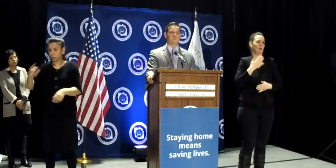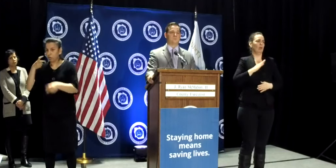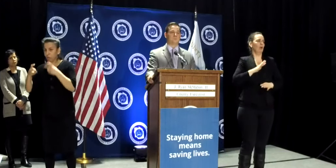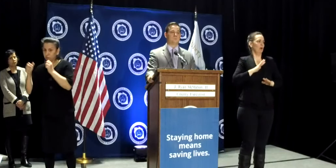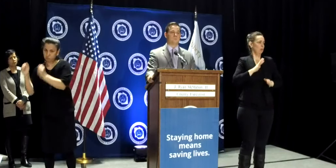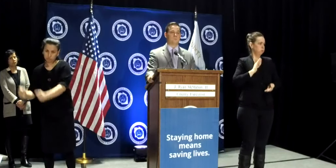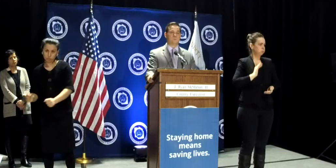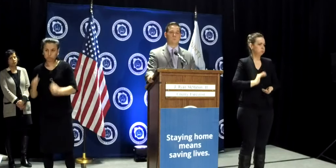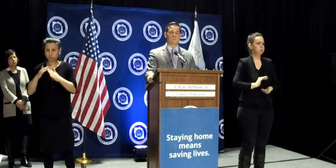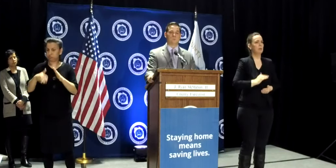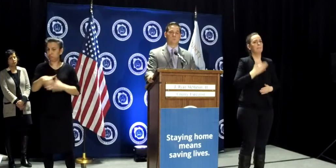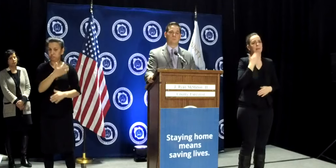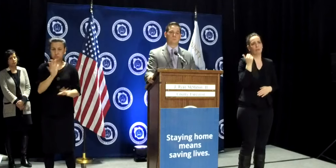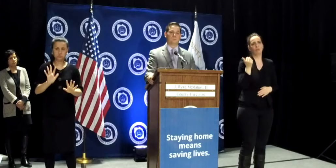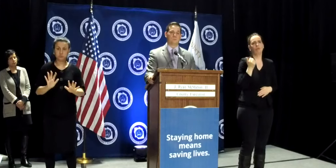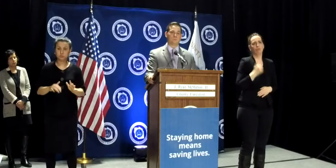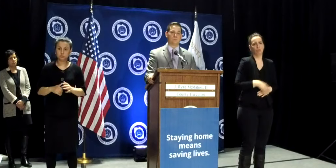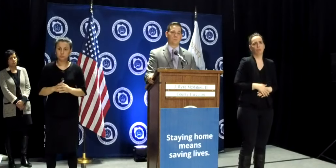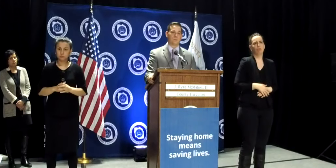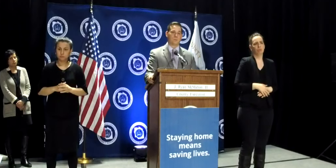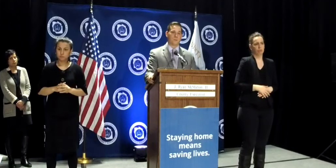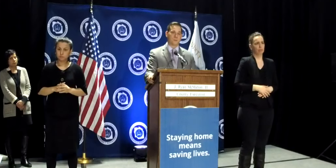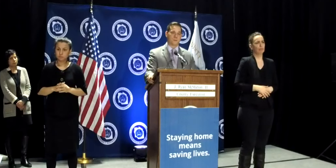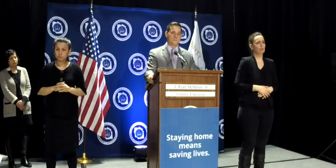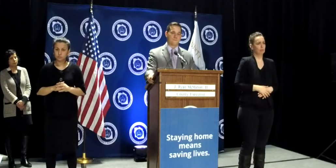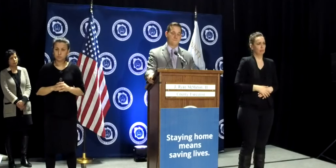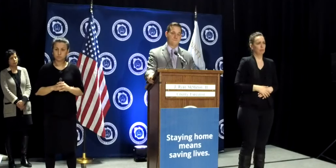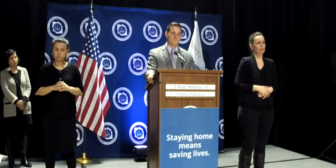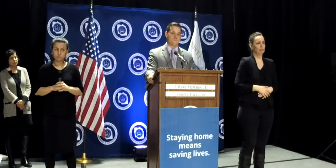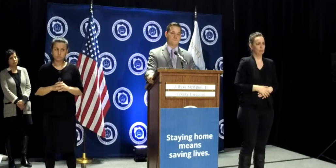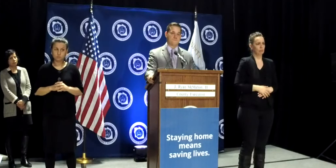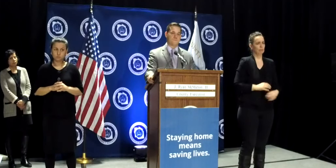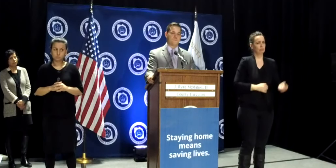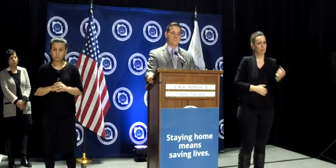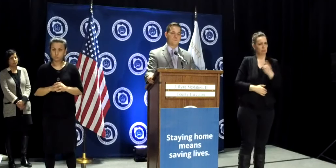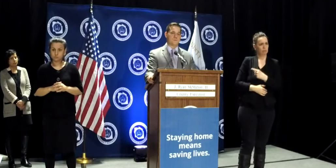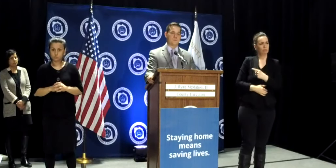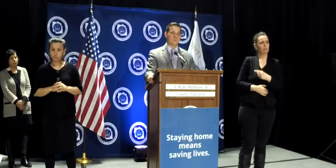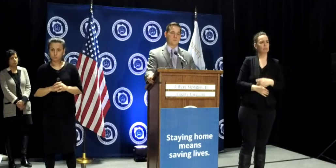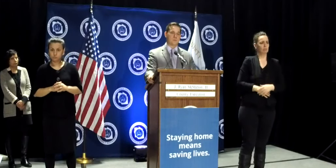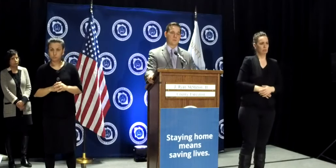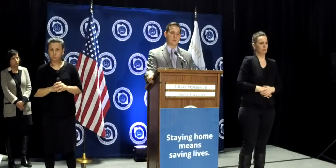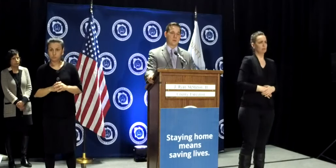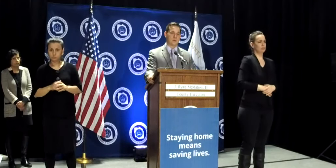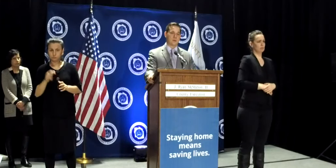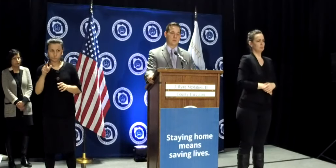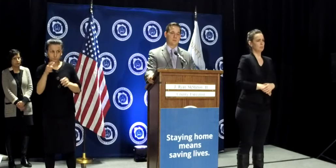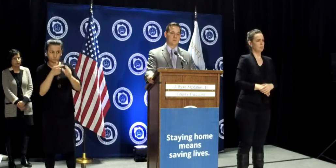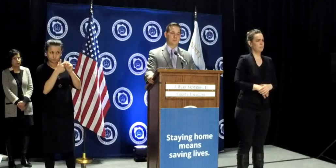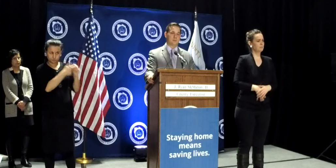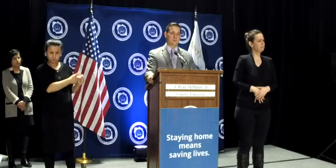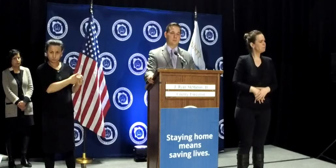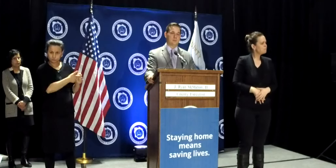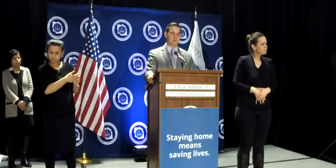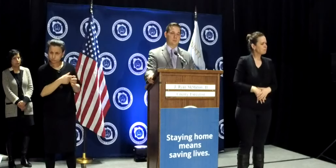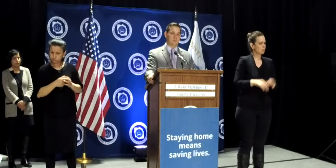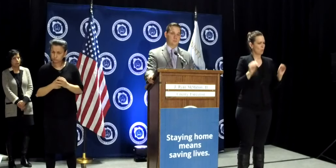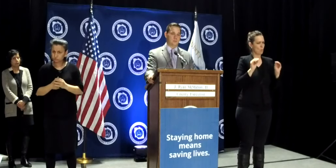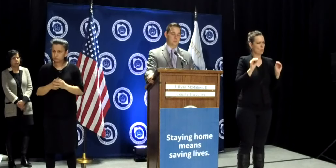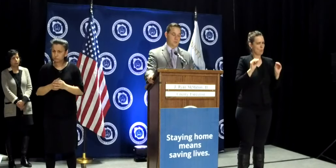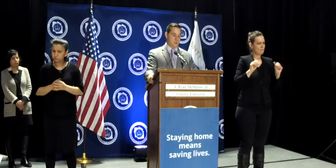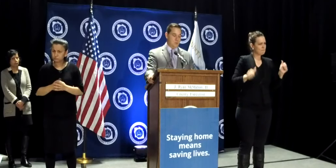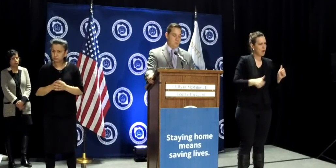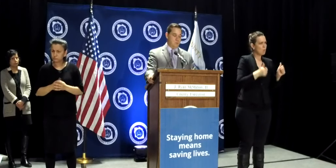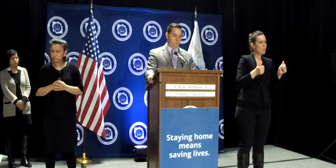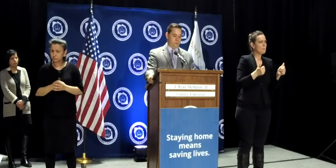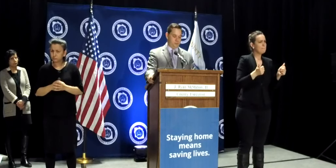hotels. We haven't had a follow-up yet on any of the locations where there was a possible public spread, the ones that